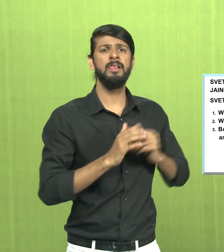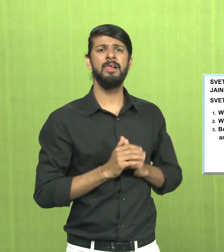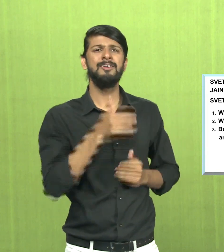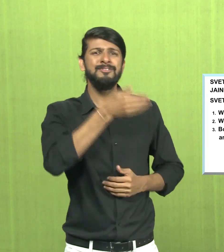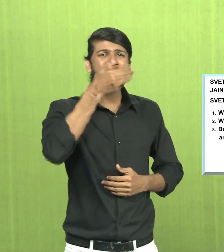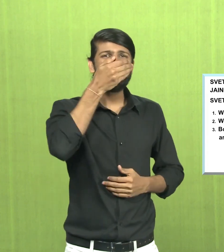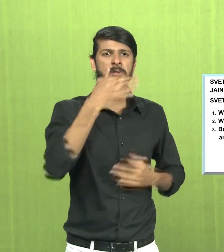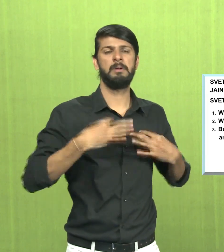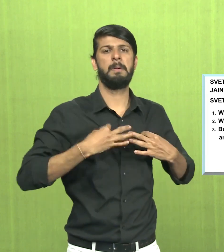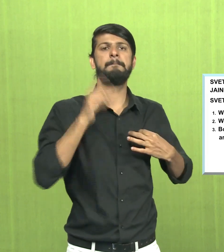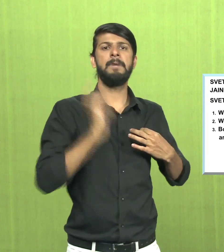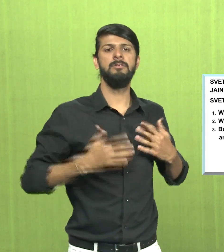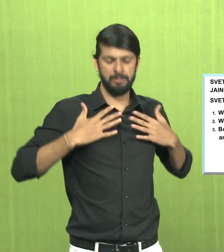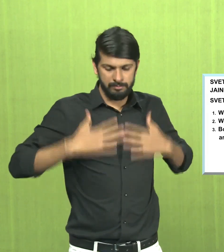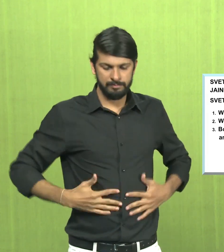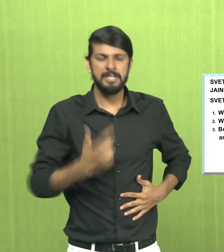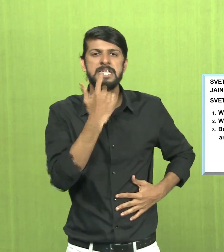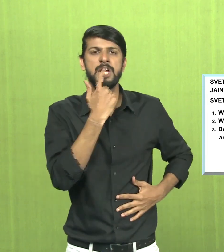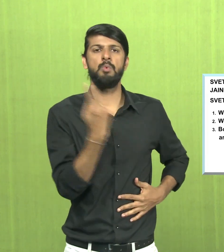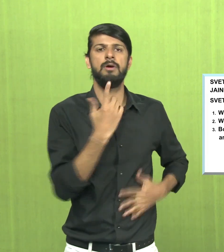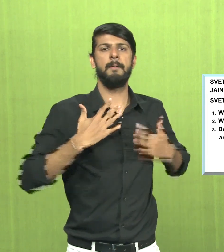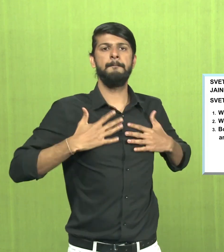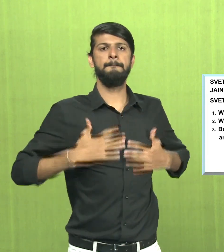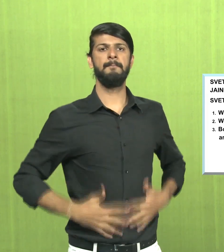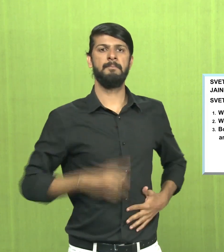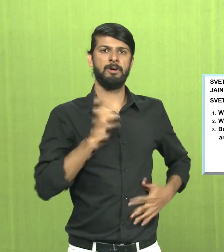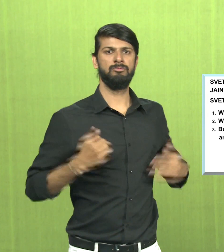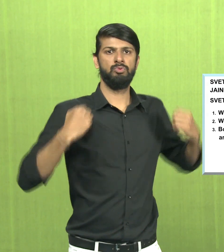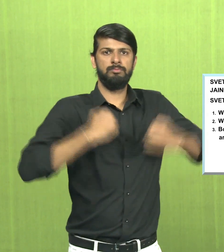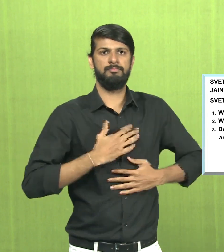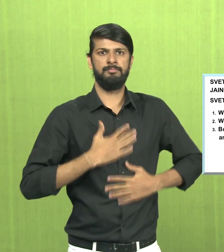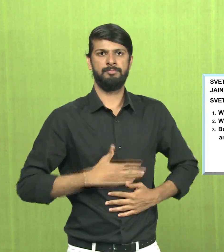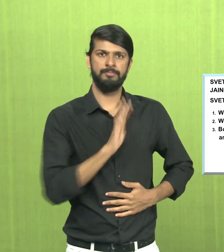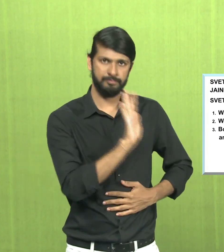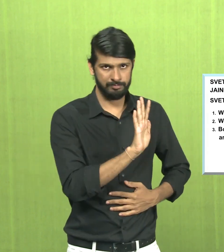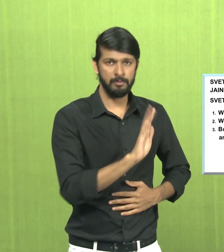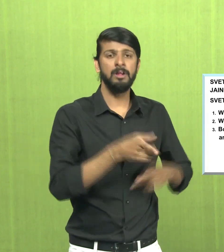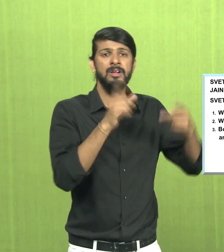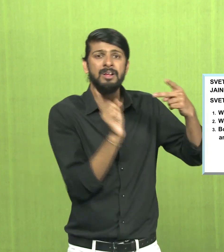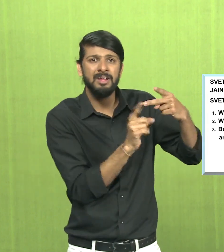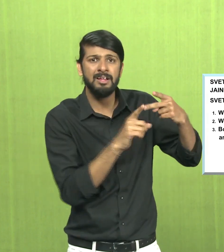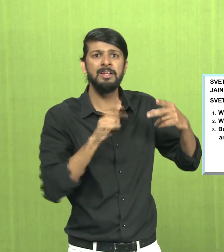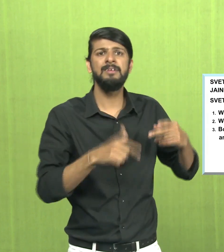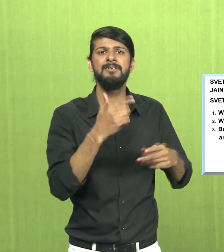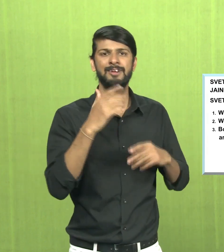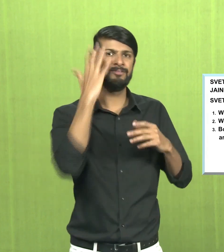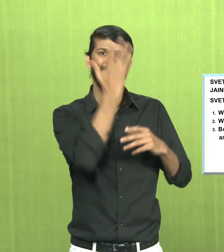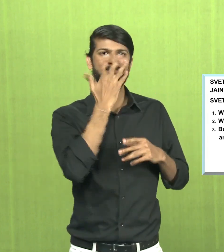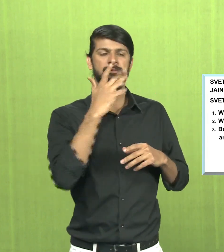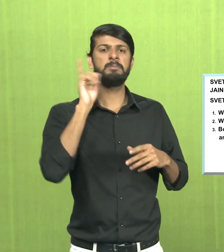Shvetambara sect is, first, they wear only white clothes. Second, they